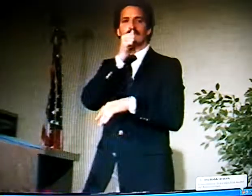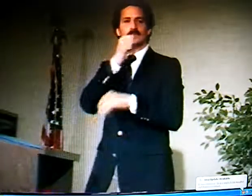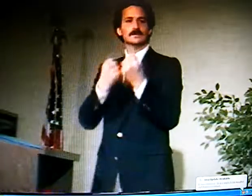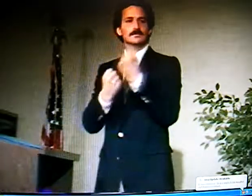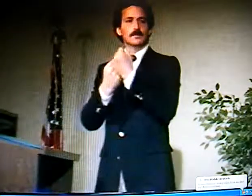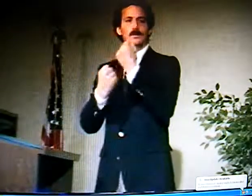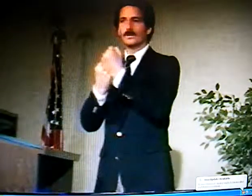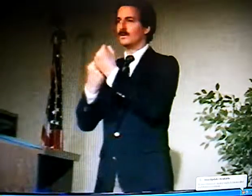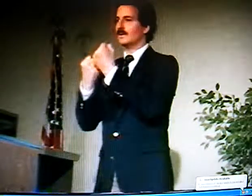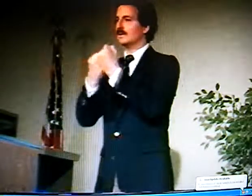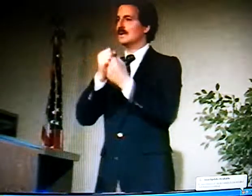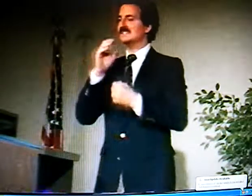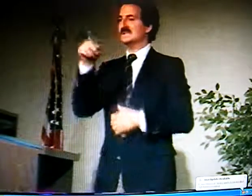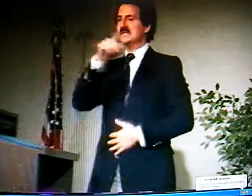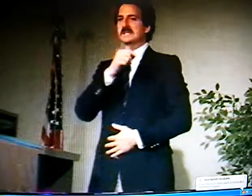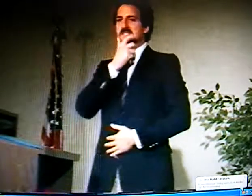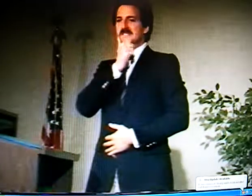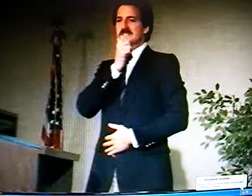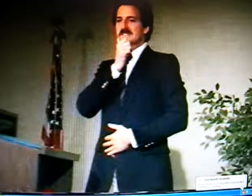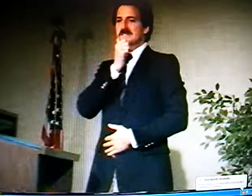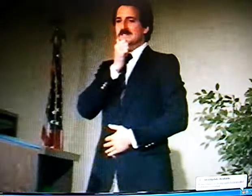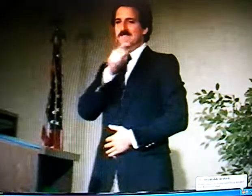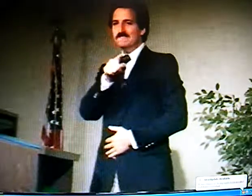We needed funding from the government.